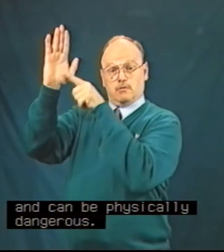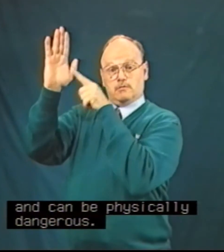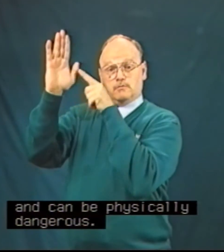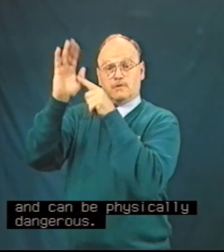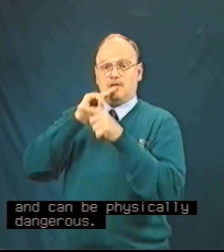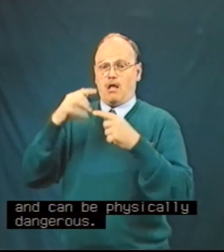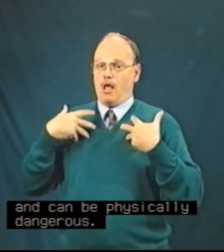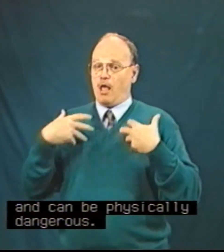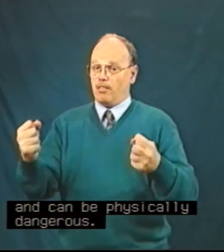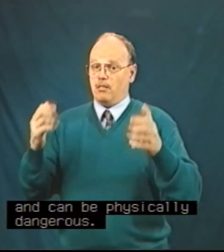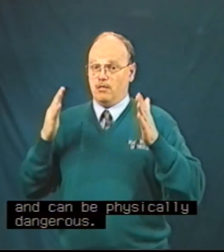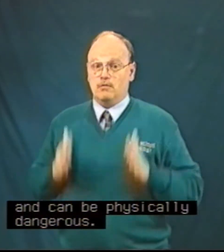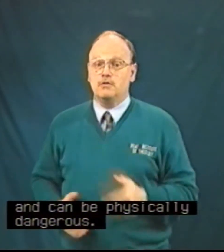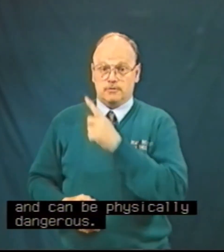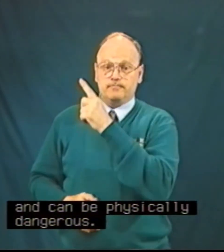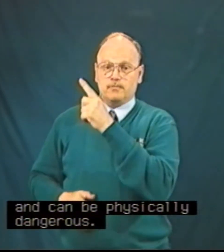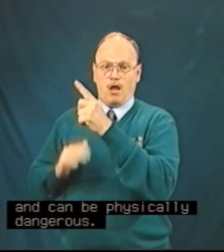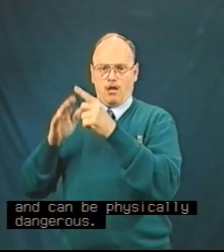And can be physically dangerous.